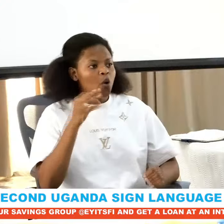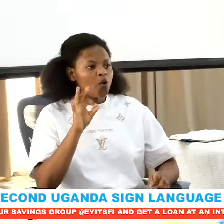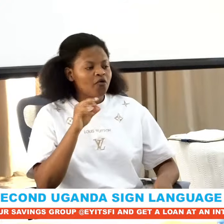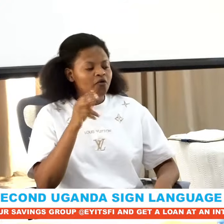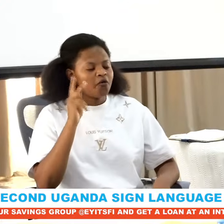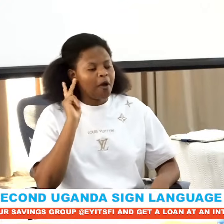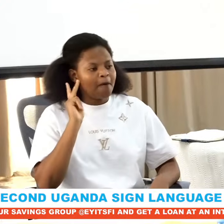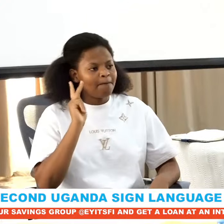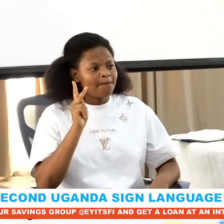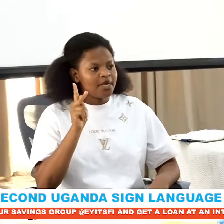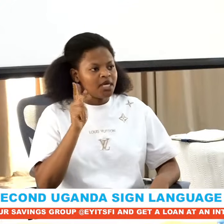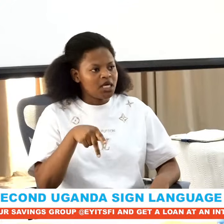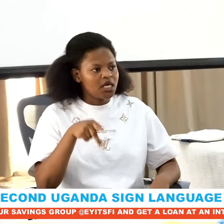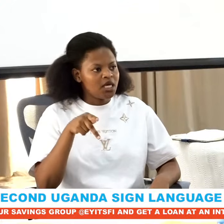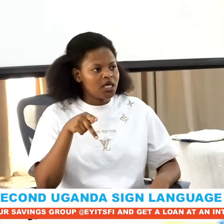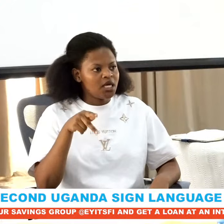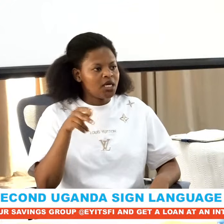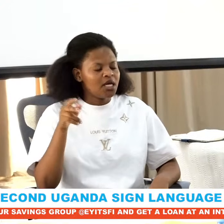at MAST.